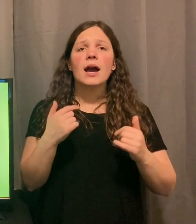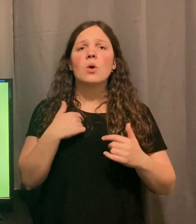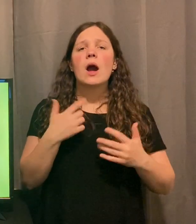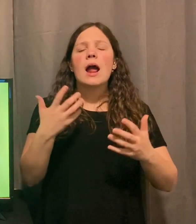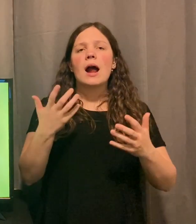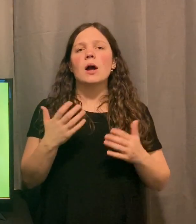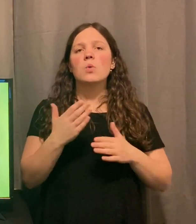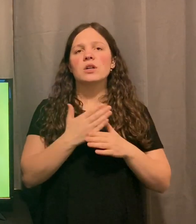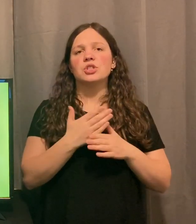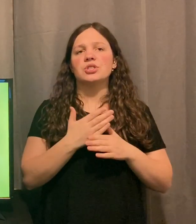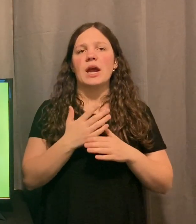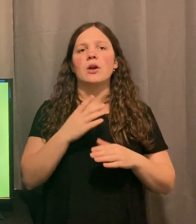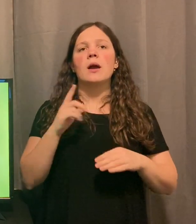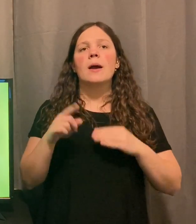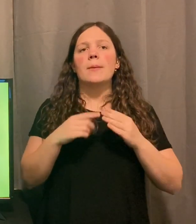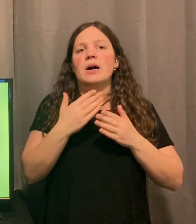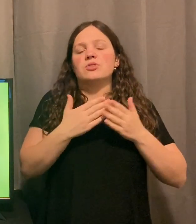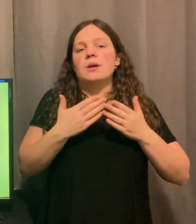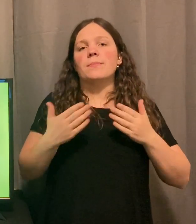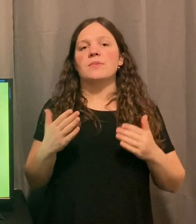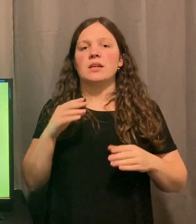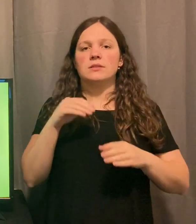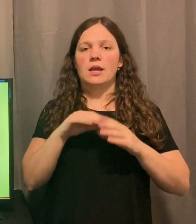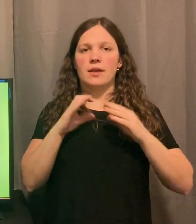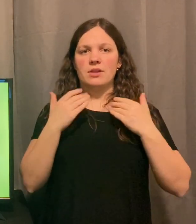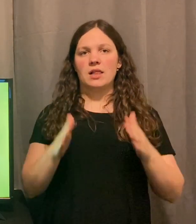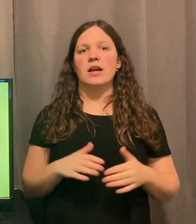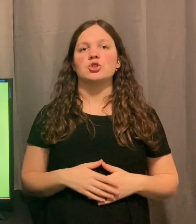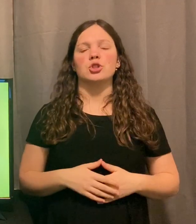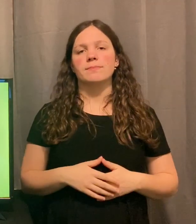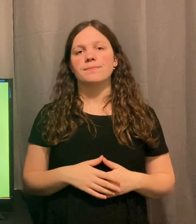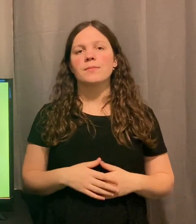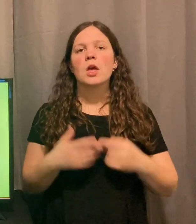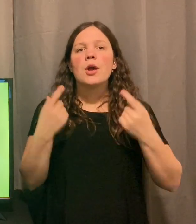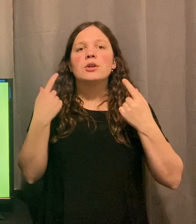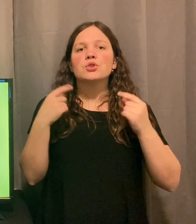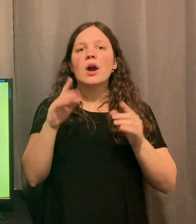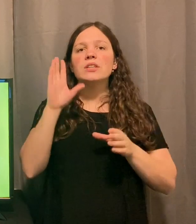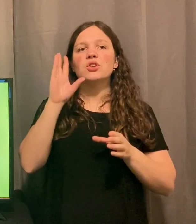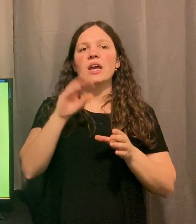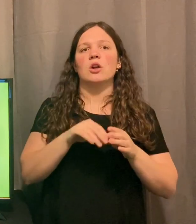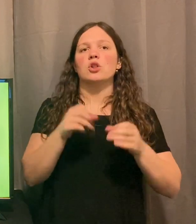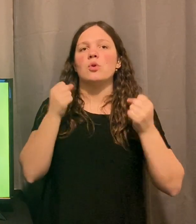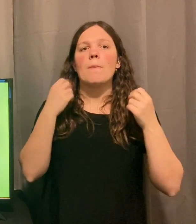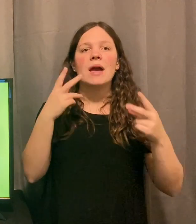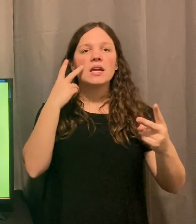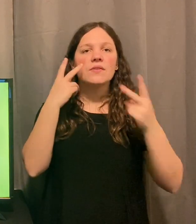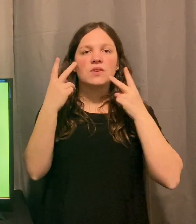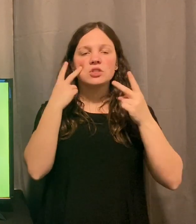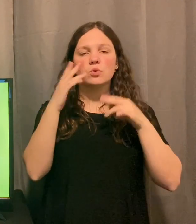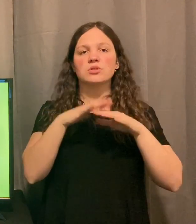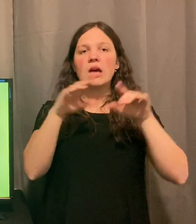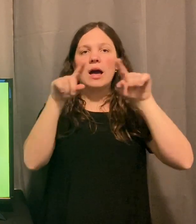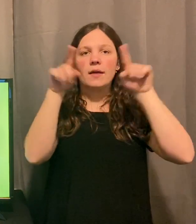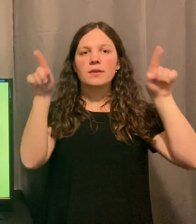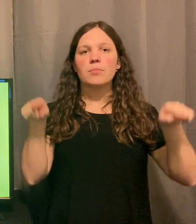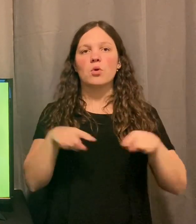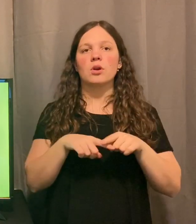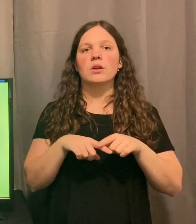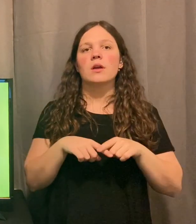Now, I want to share about some things in the classroom. Try to include many visuals on the board